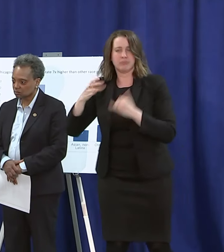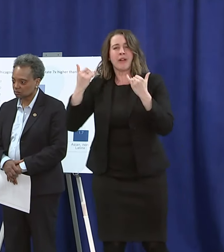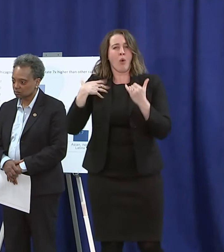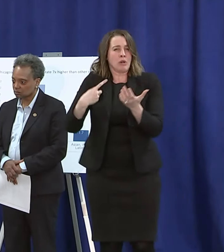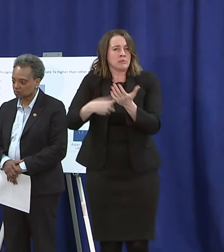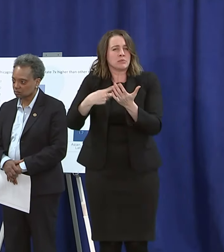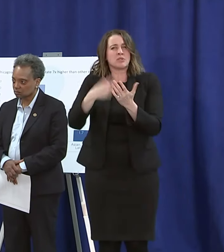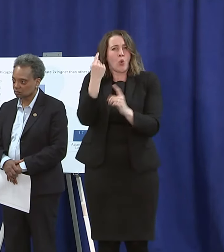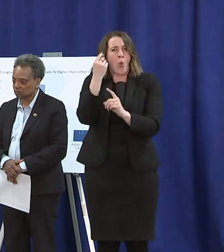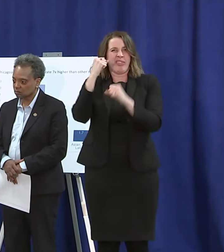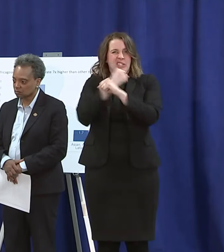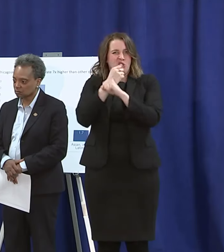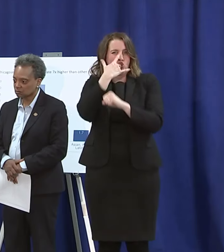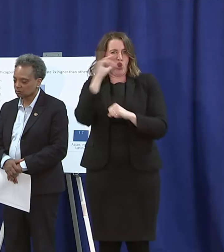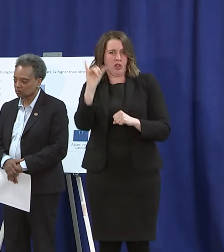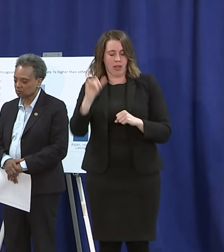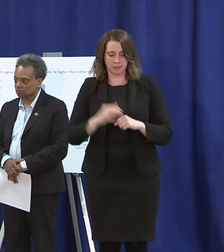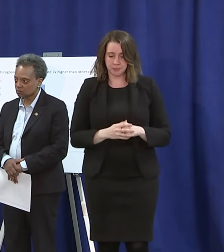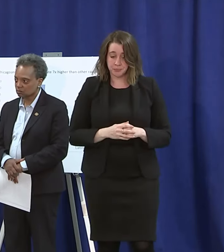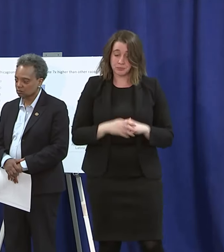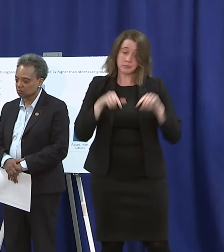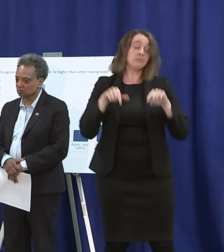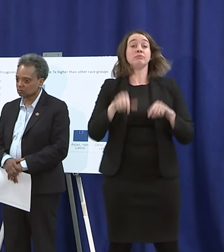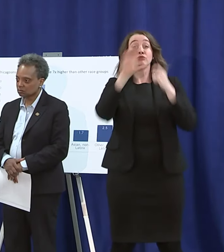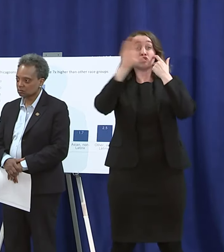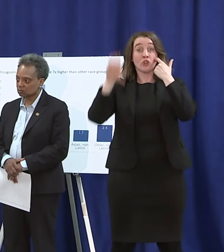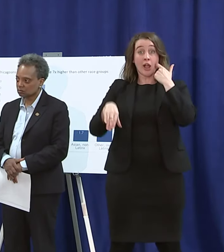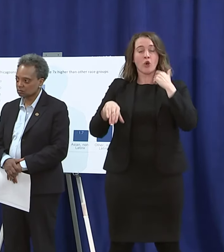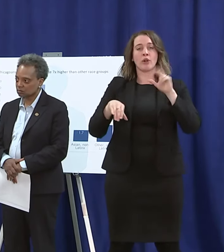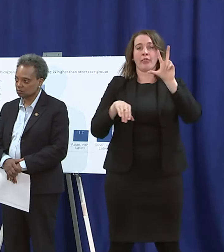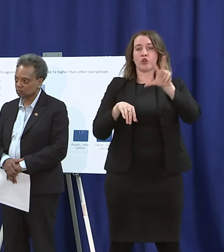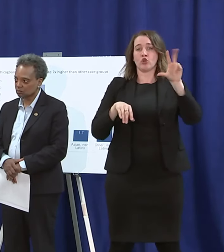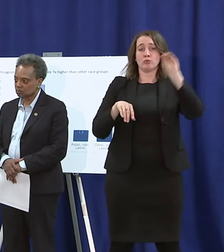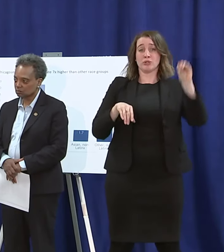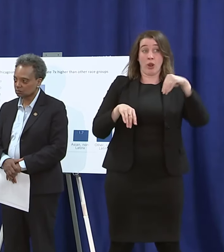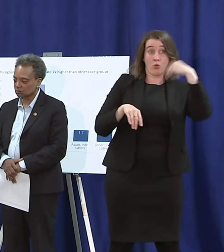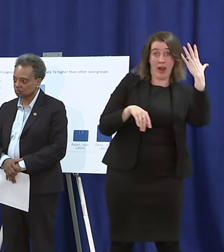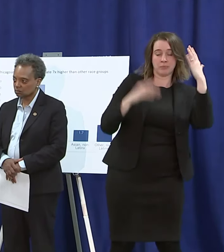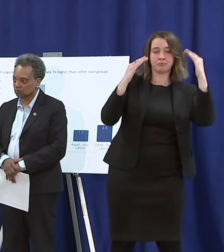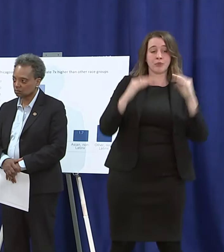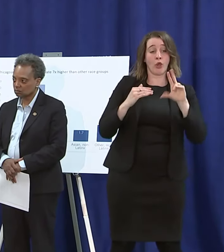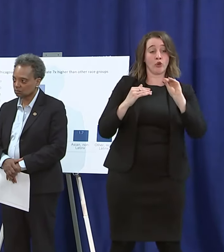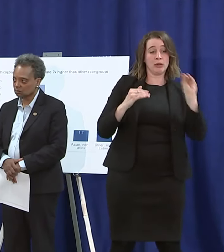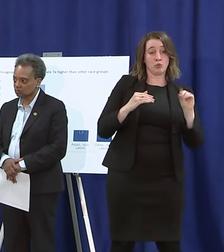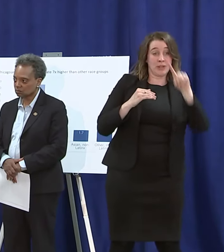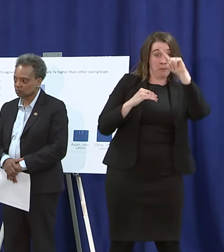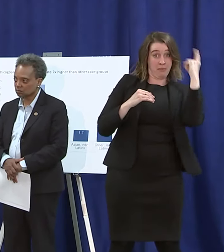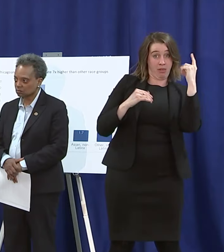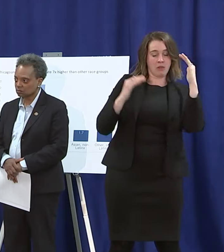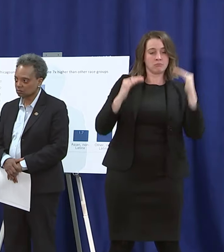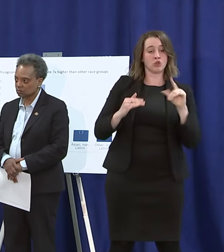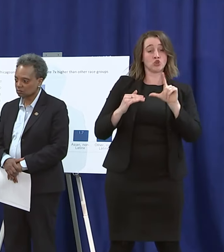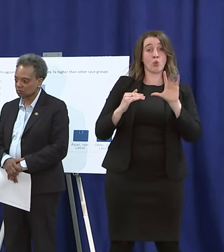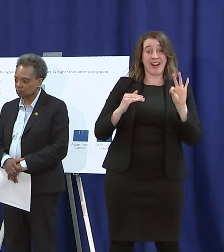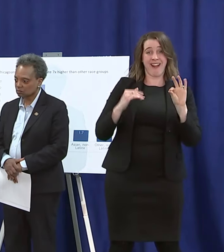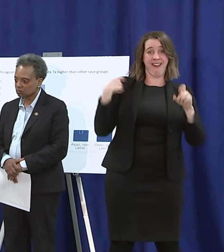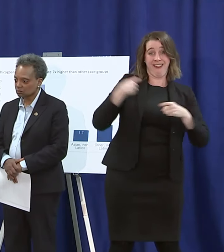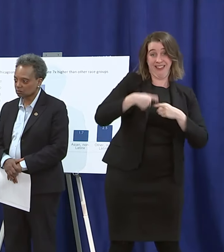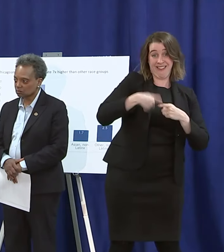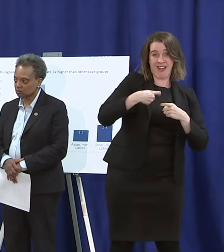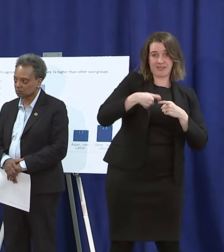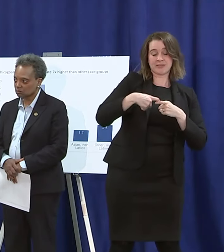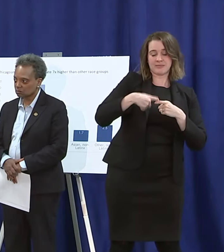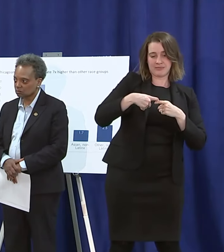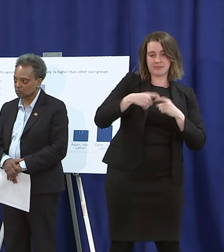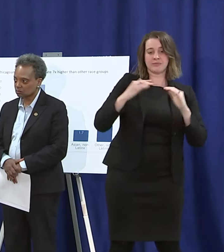First of all, as a city, Chicago is 33% white, 30% black, 29% Latinx or